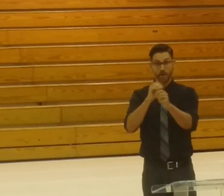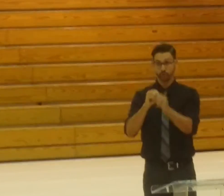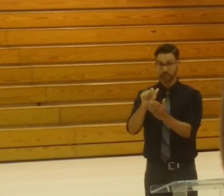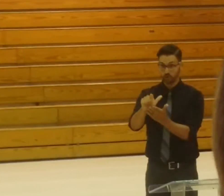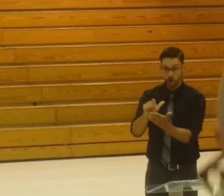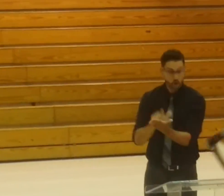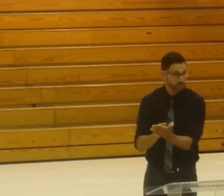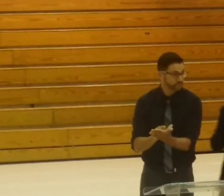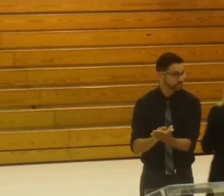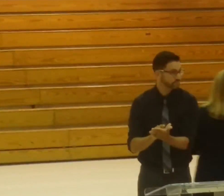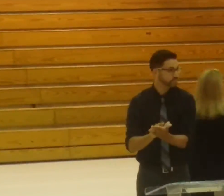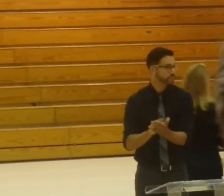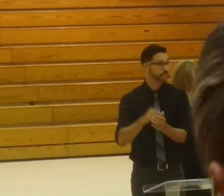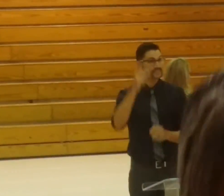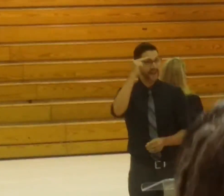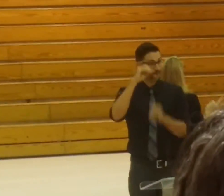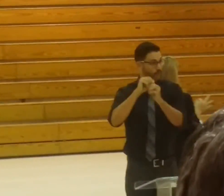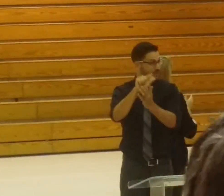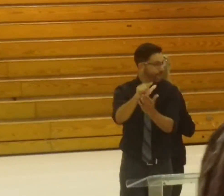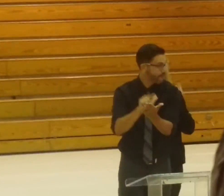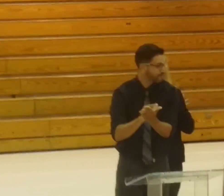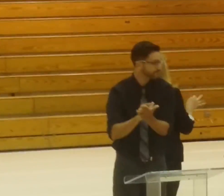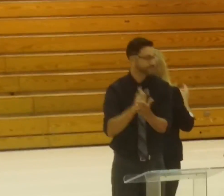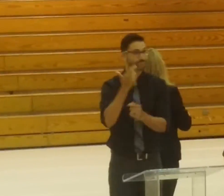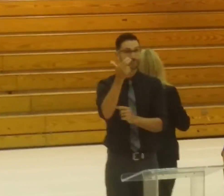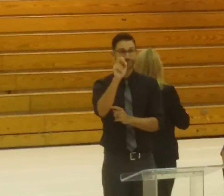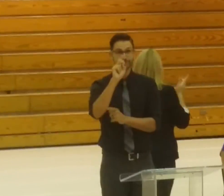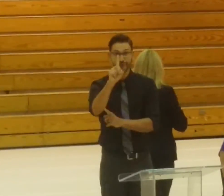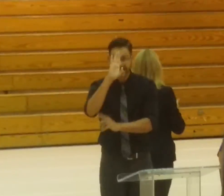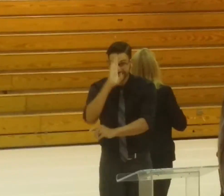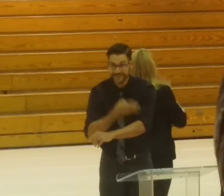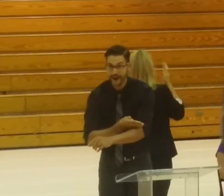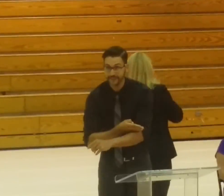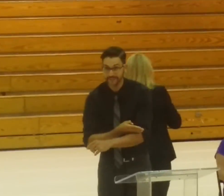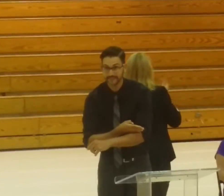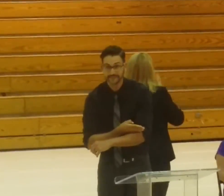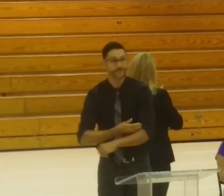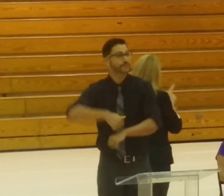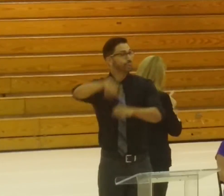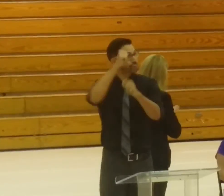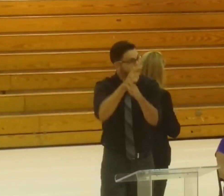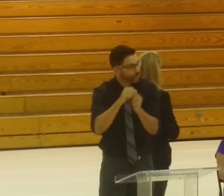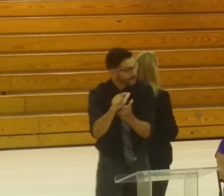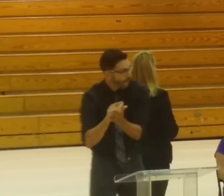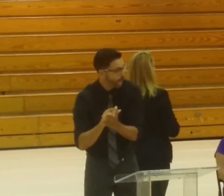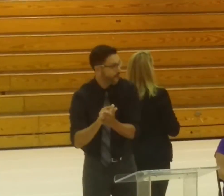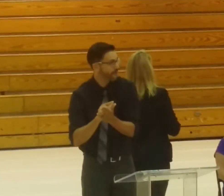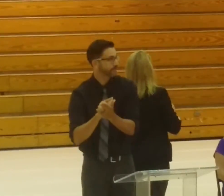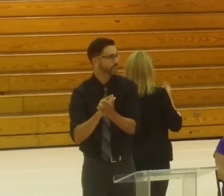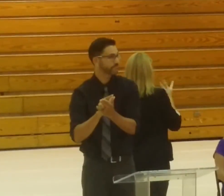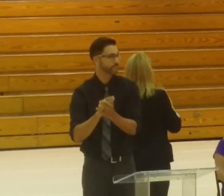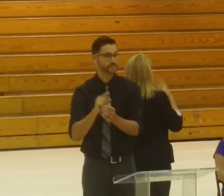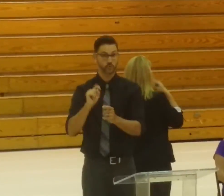I'm also a husband, brother-in-law, and nephew-in-law, and I have a child, a son, a